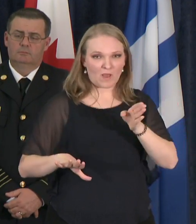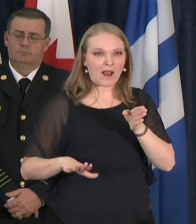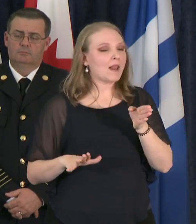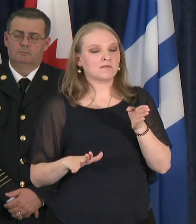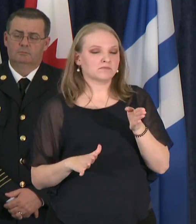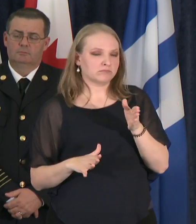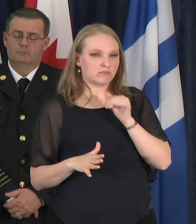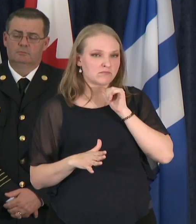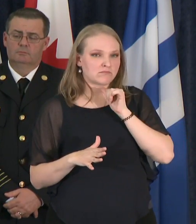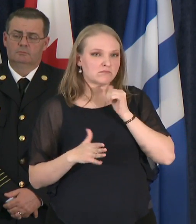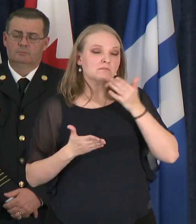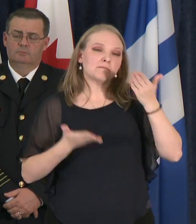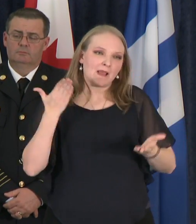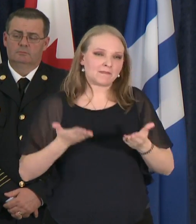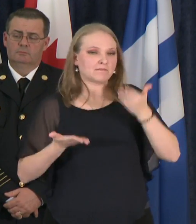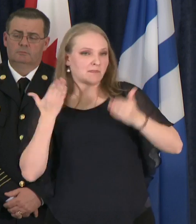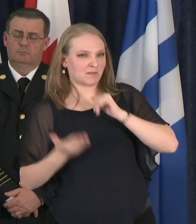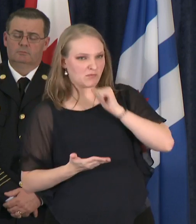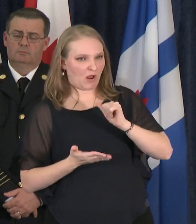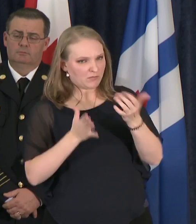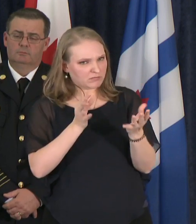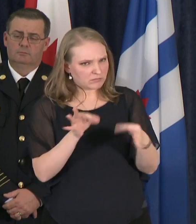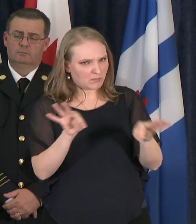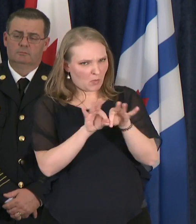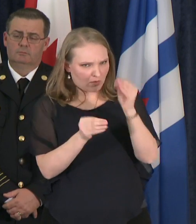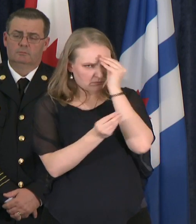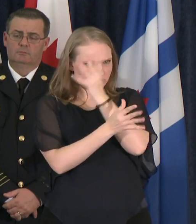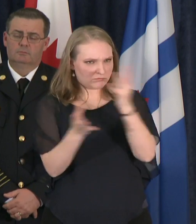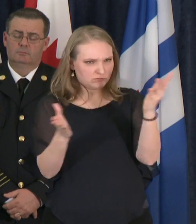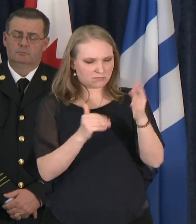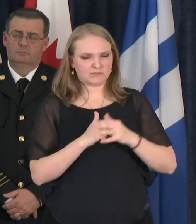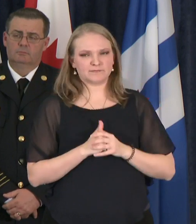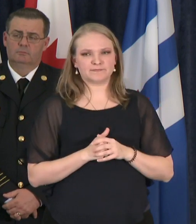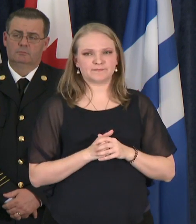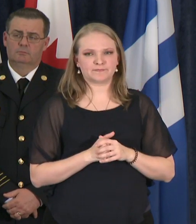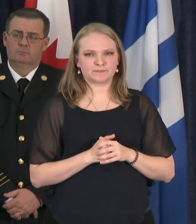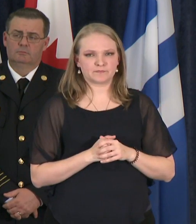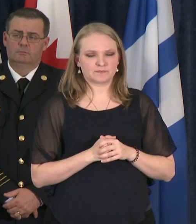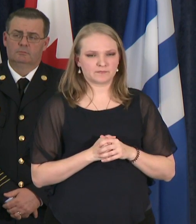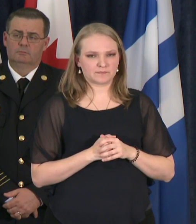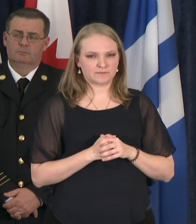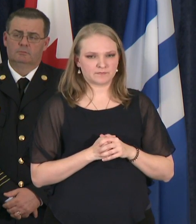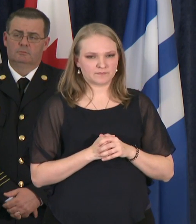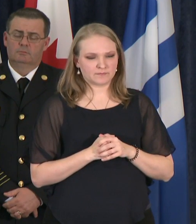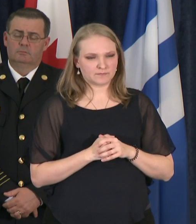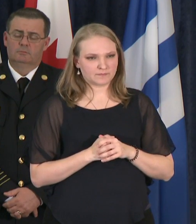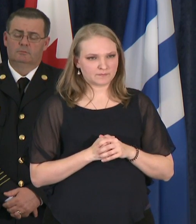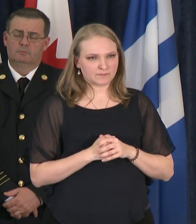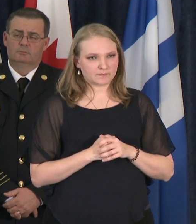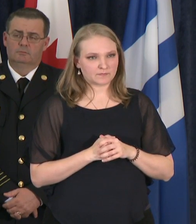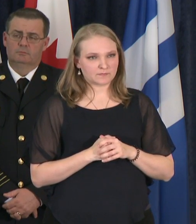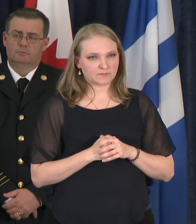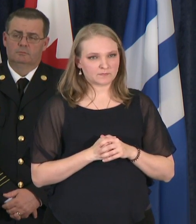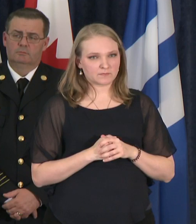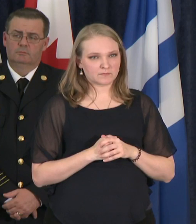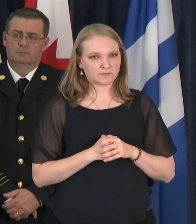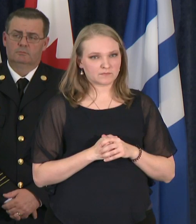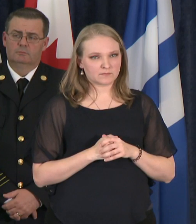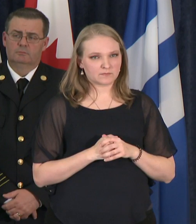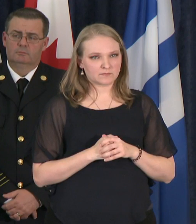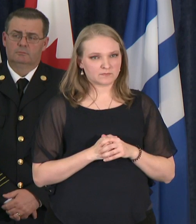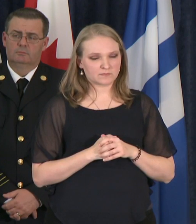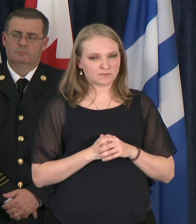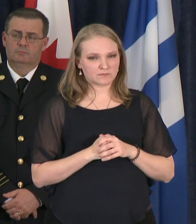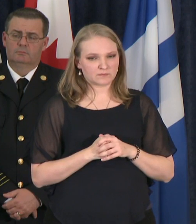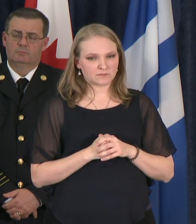that's first and foremost. I think the other element, of course, is that at a certain point, when you get to